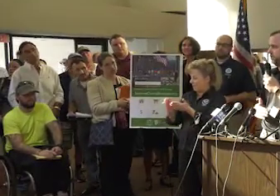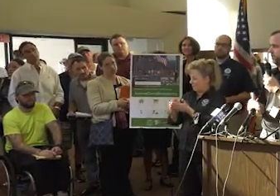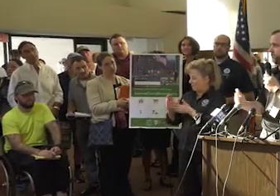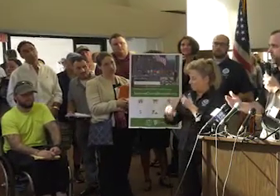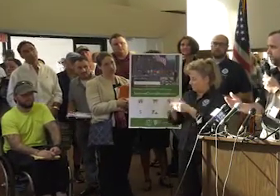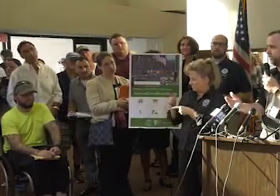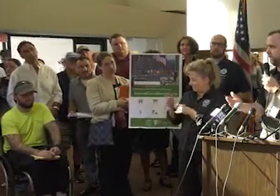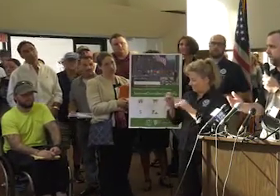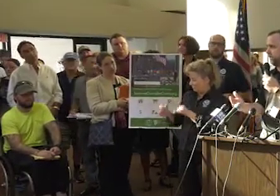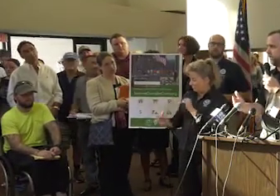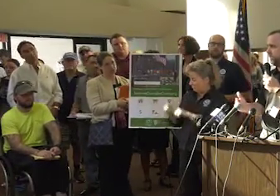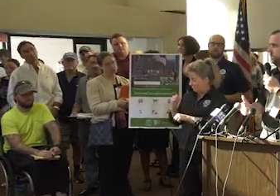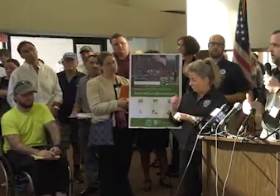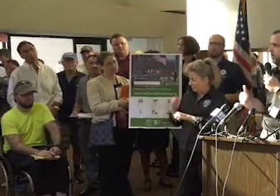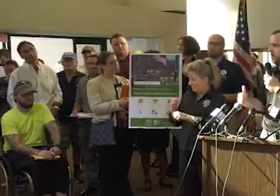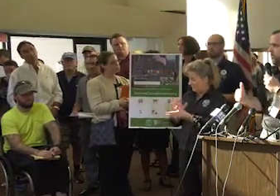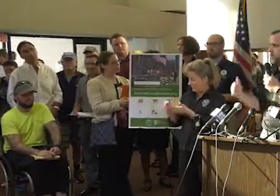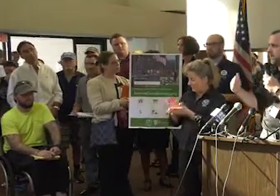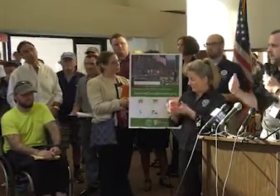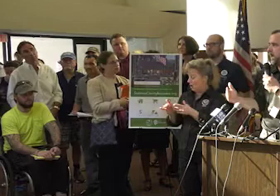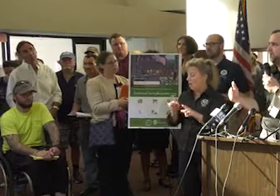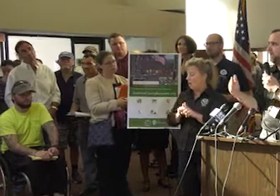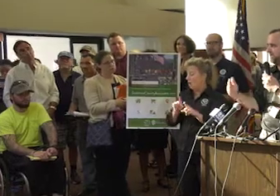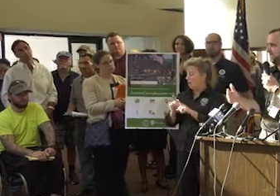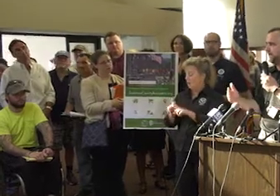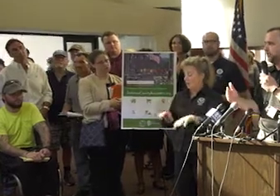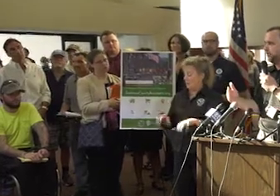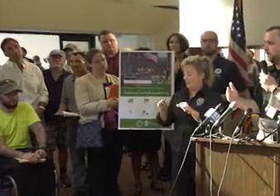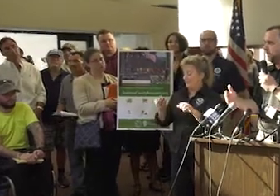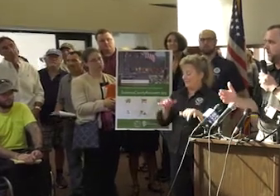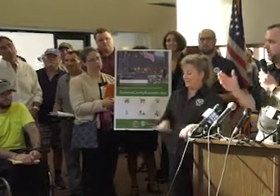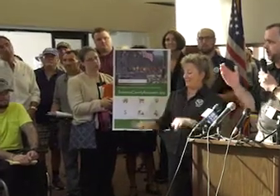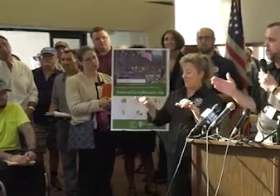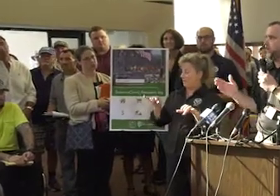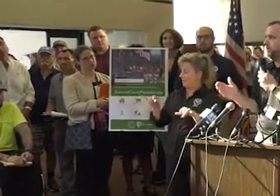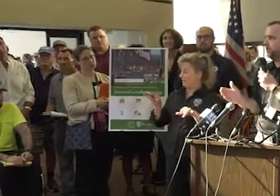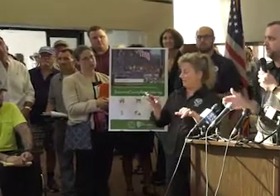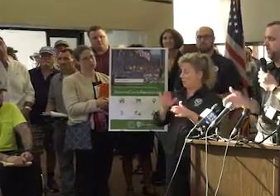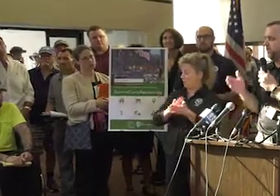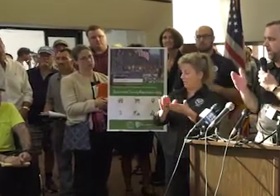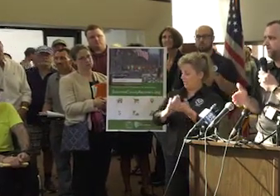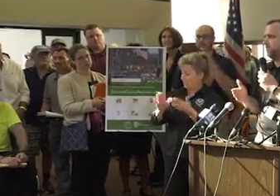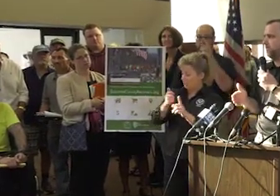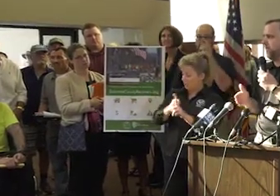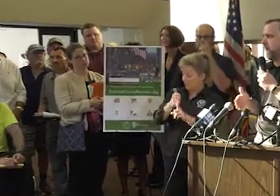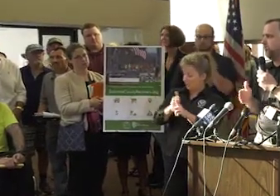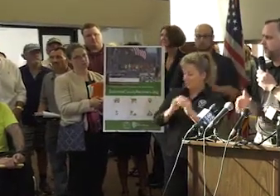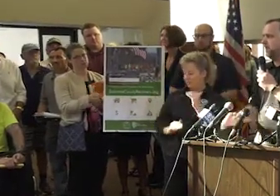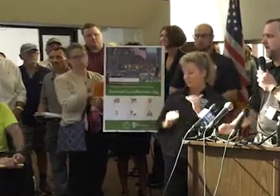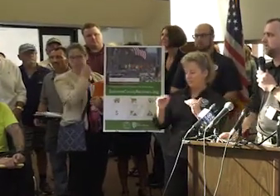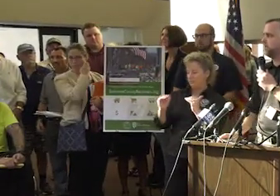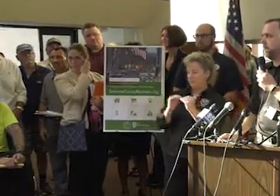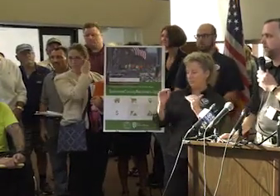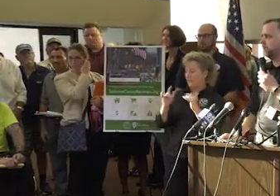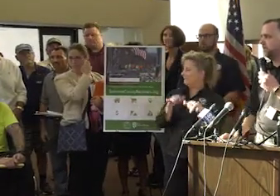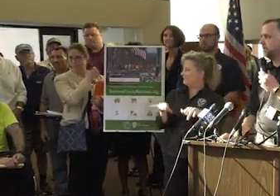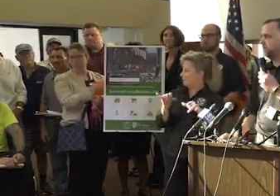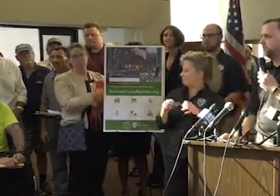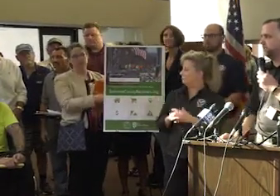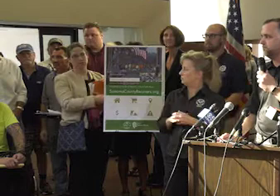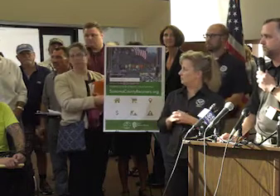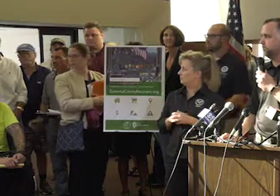that individual that's refusing to clean. They're also going to be adopting a standard. If you're cleaning it yourself, they have to comply with that